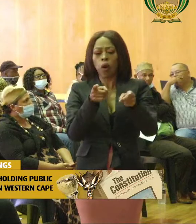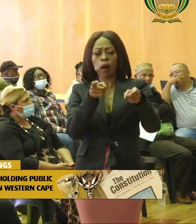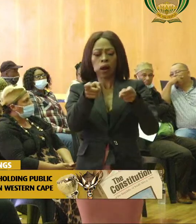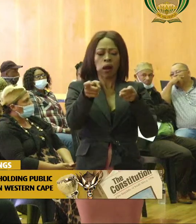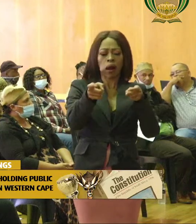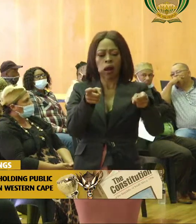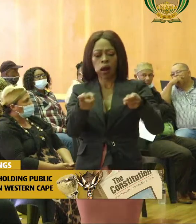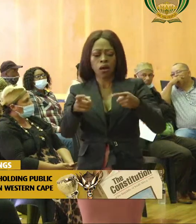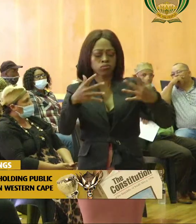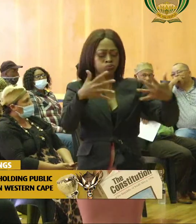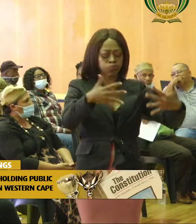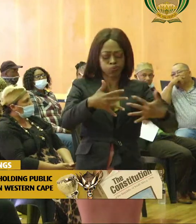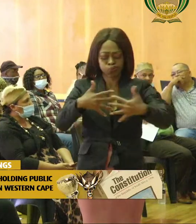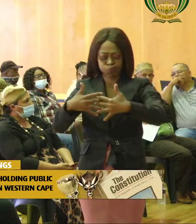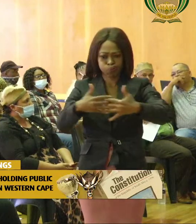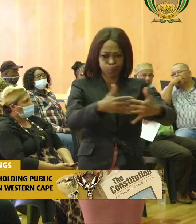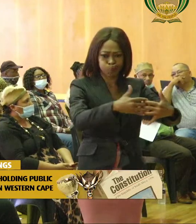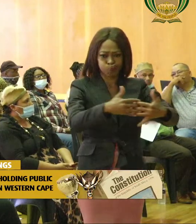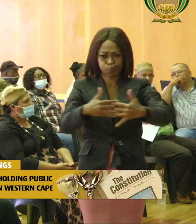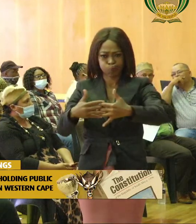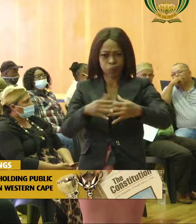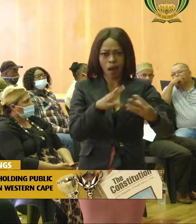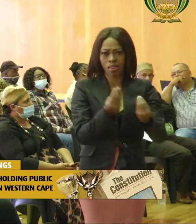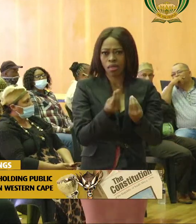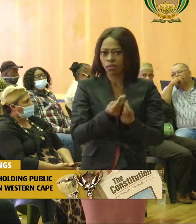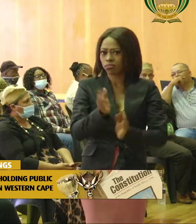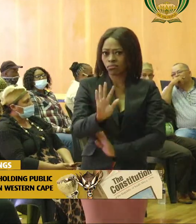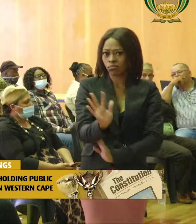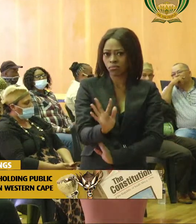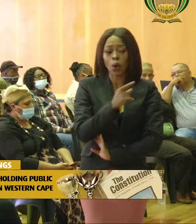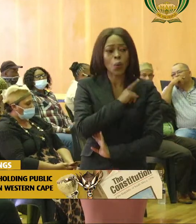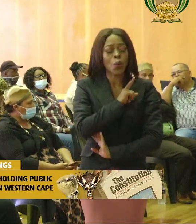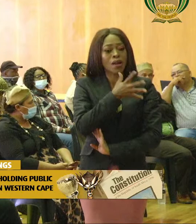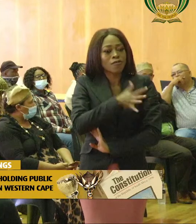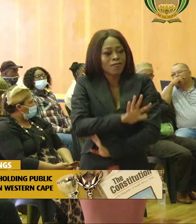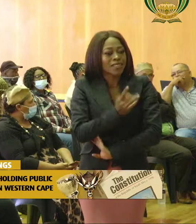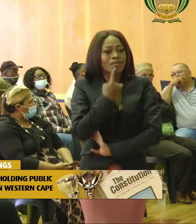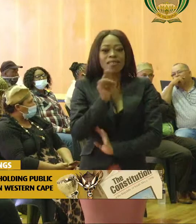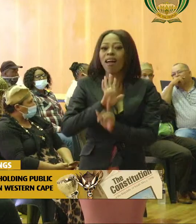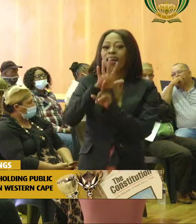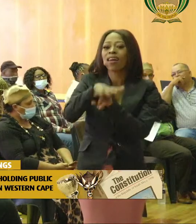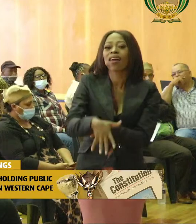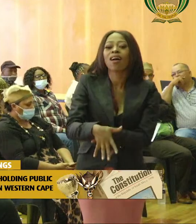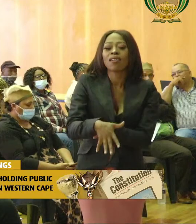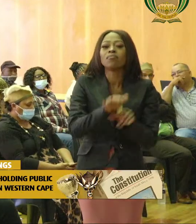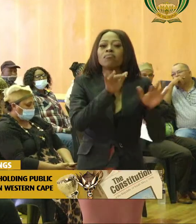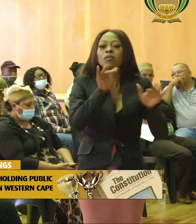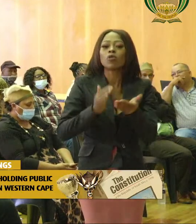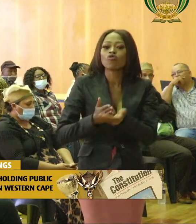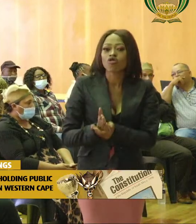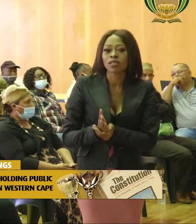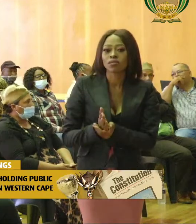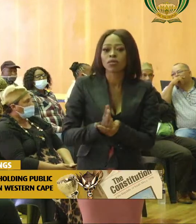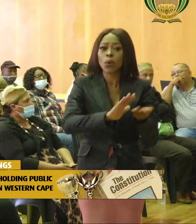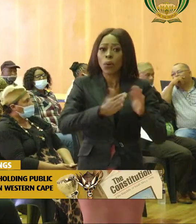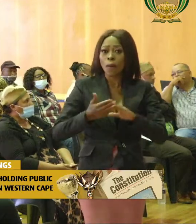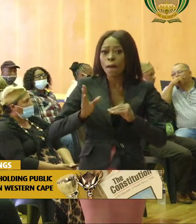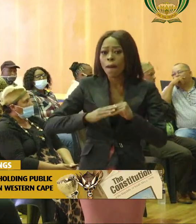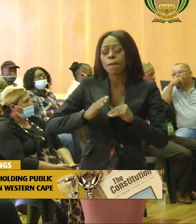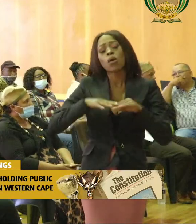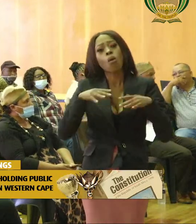any organization. We have spoken. We need not violate the people's right, citizens